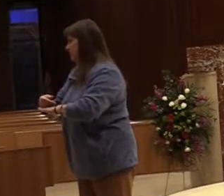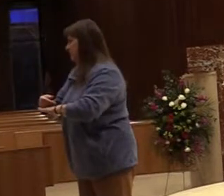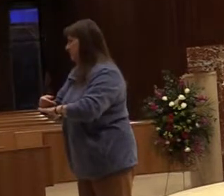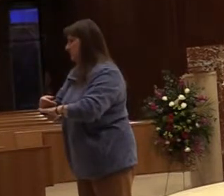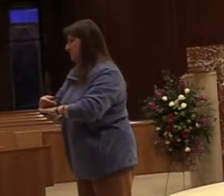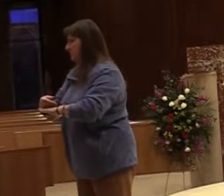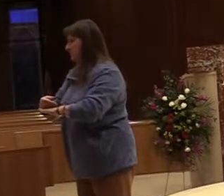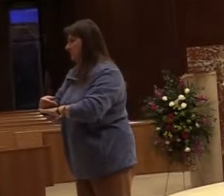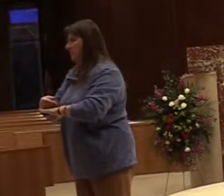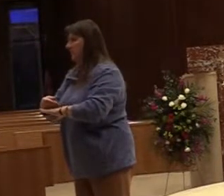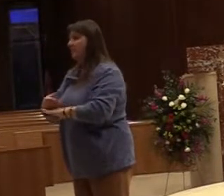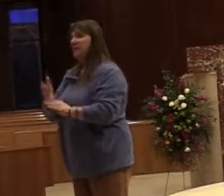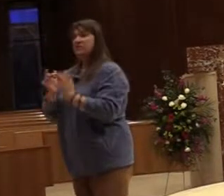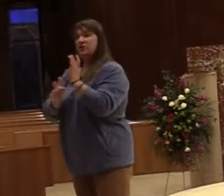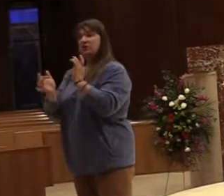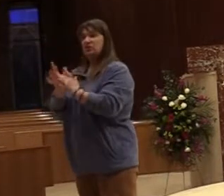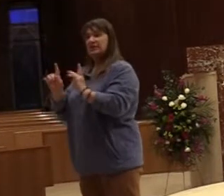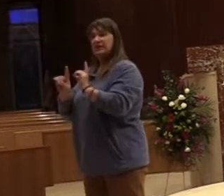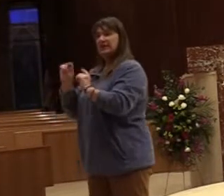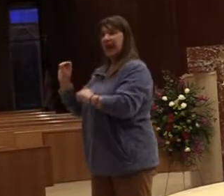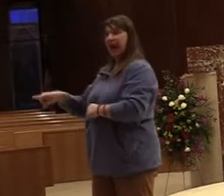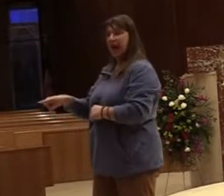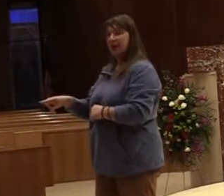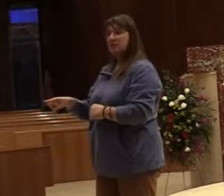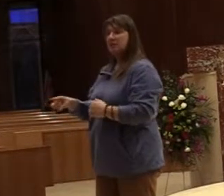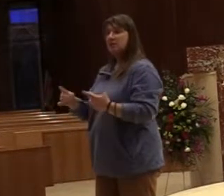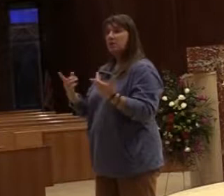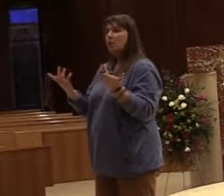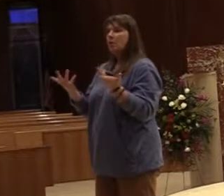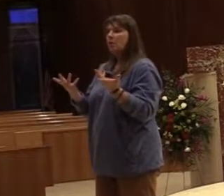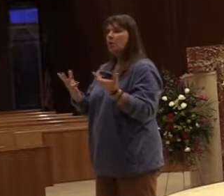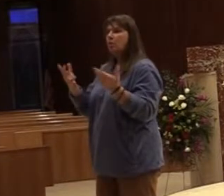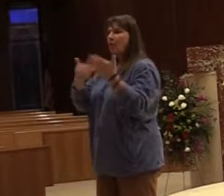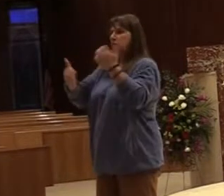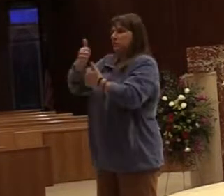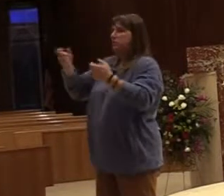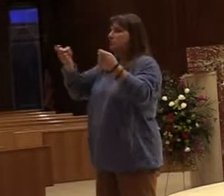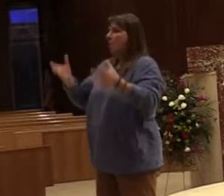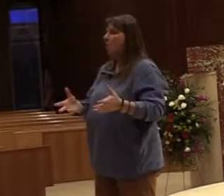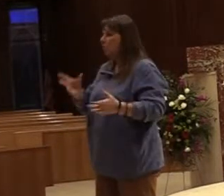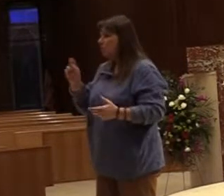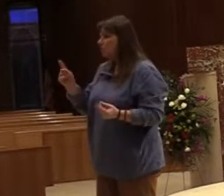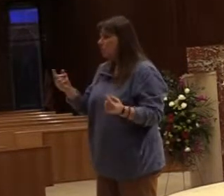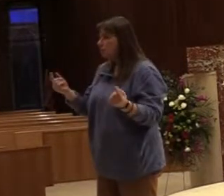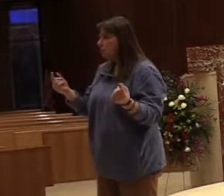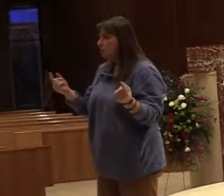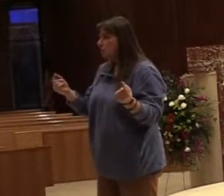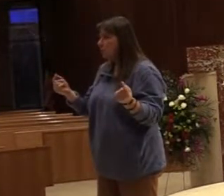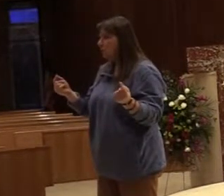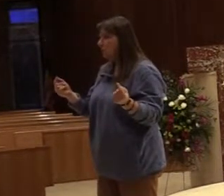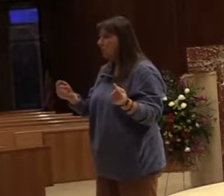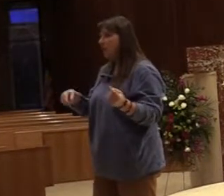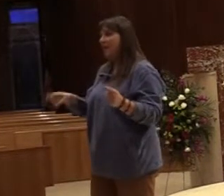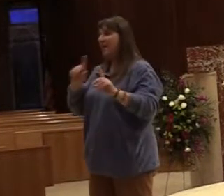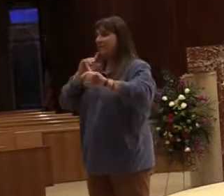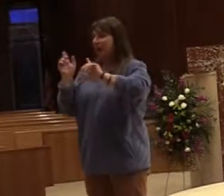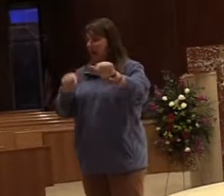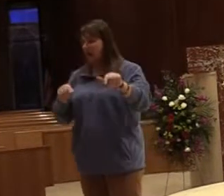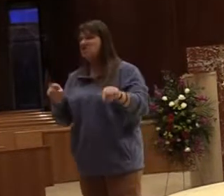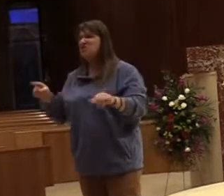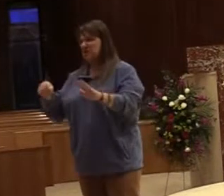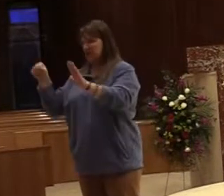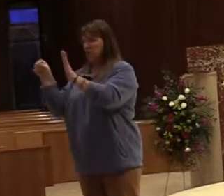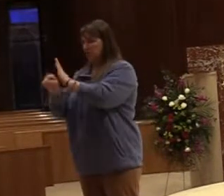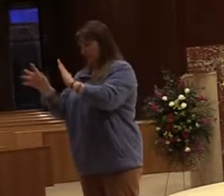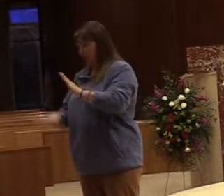What will the owner of the vineyard do to them? He will come and put those tenant farmers to death and turn over the vineyard to